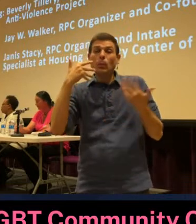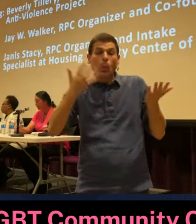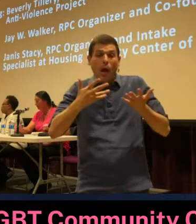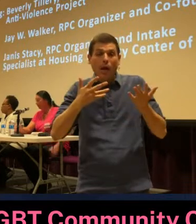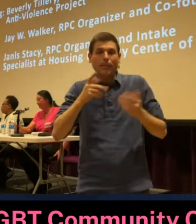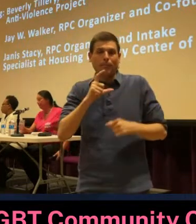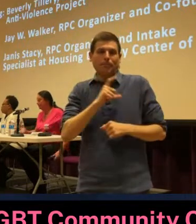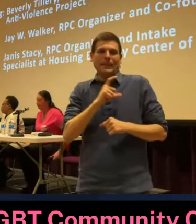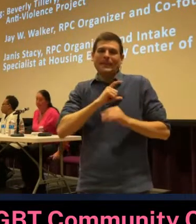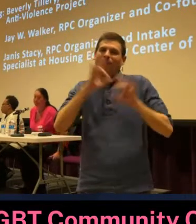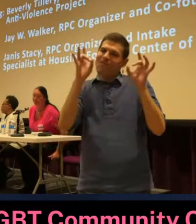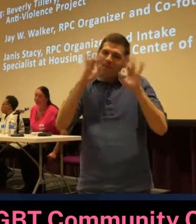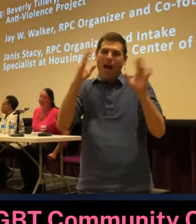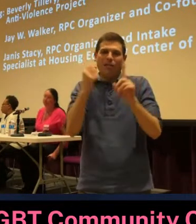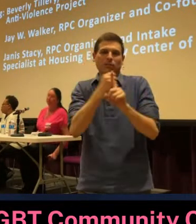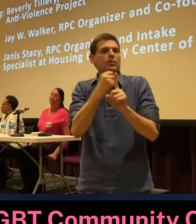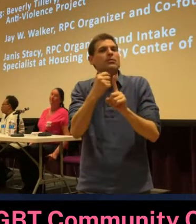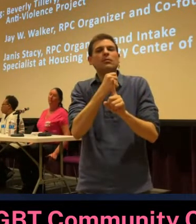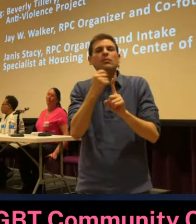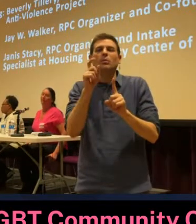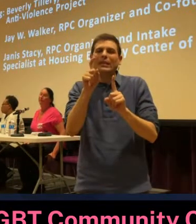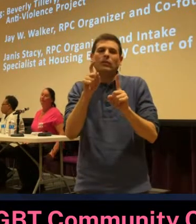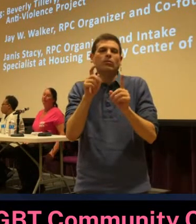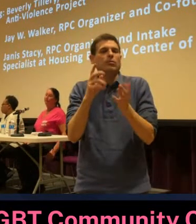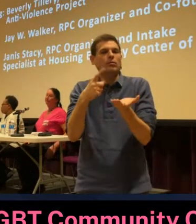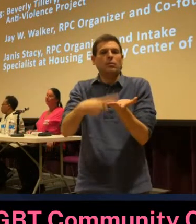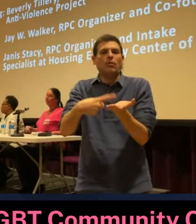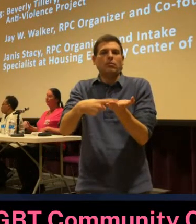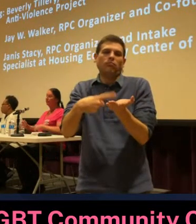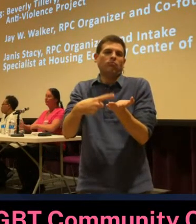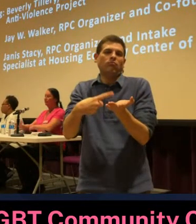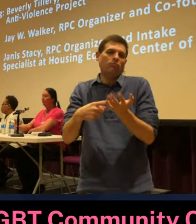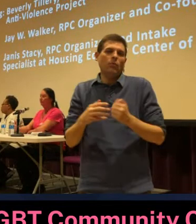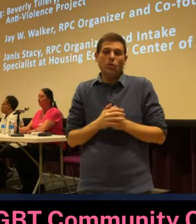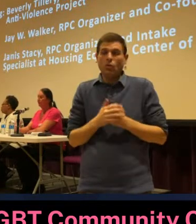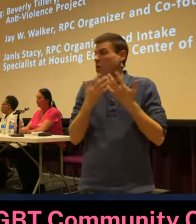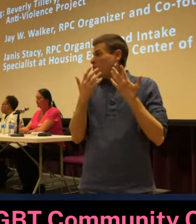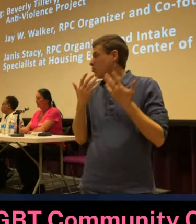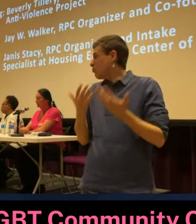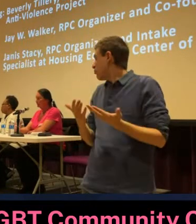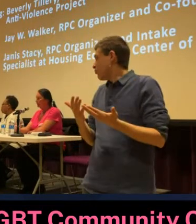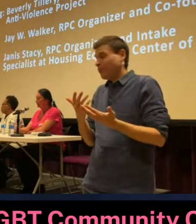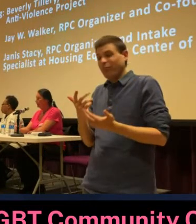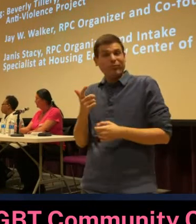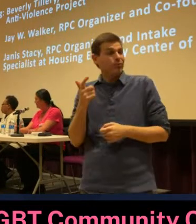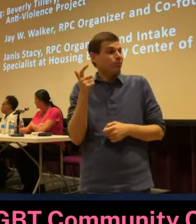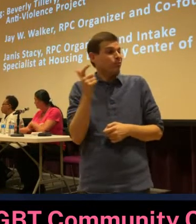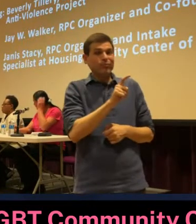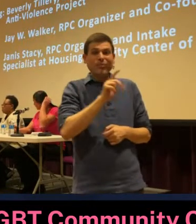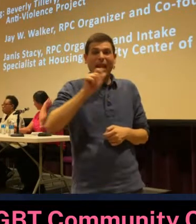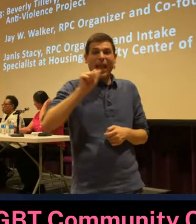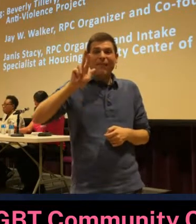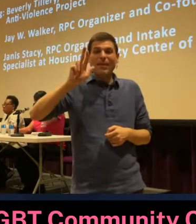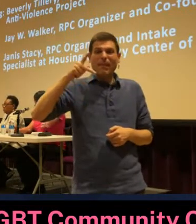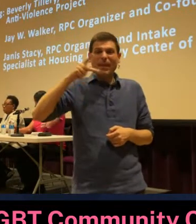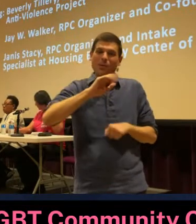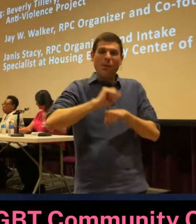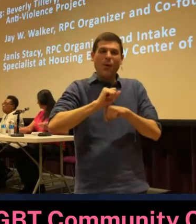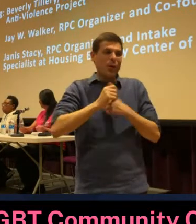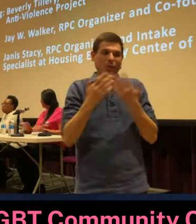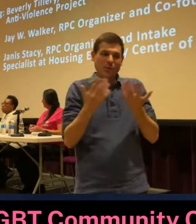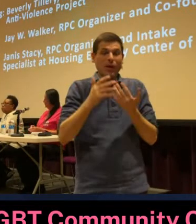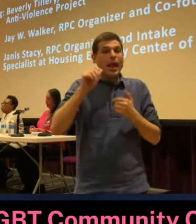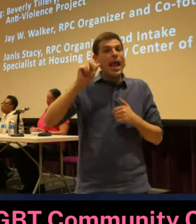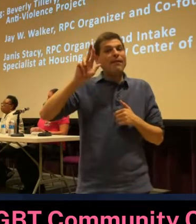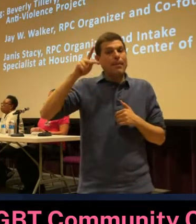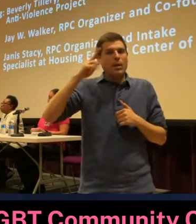is increasingly important. And so I'd just like to throw that off to you and talk about the work that AVP. We're going to talk about a lot of the work that